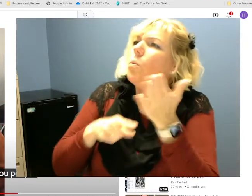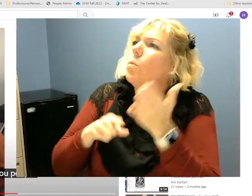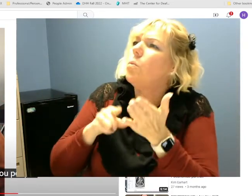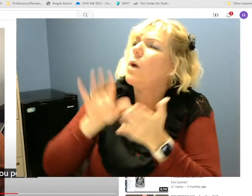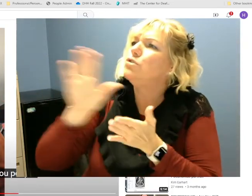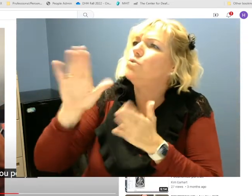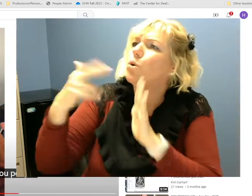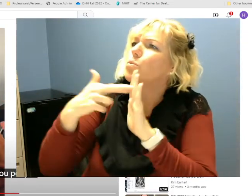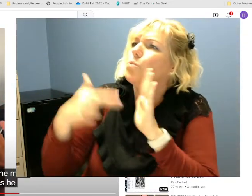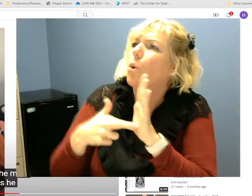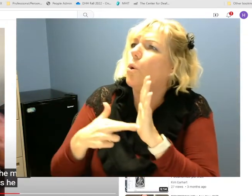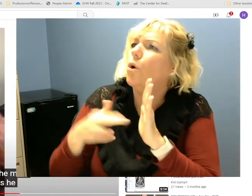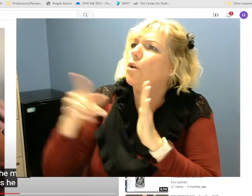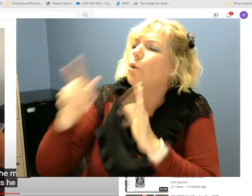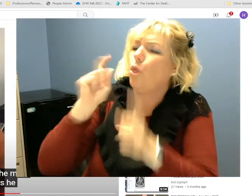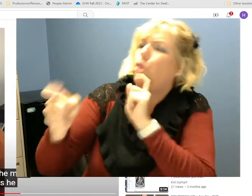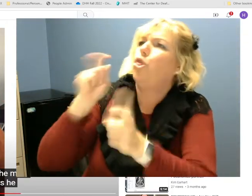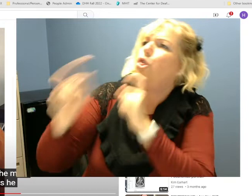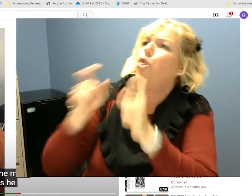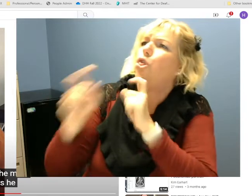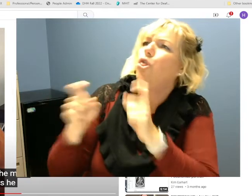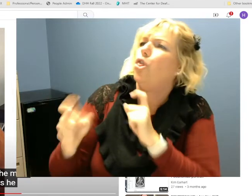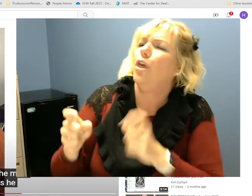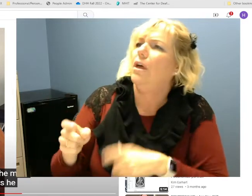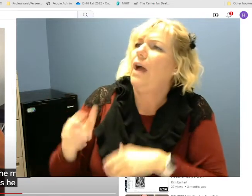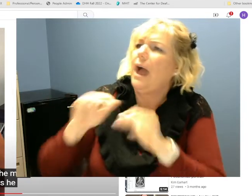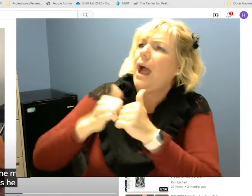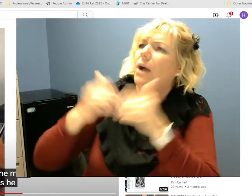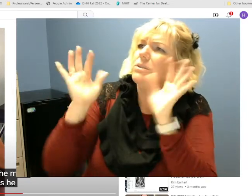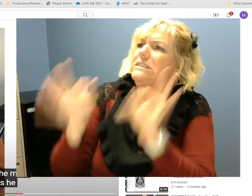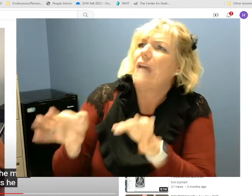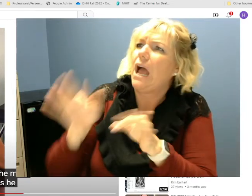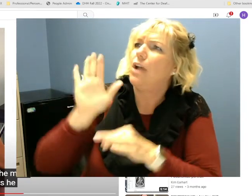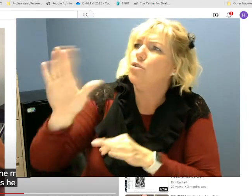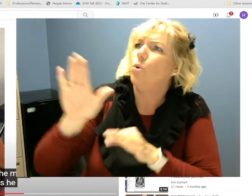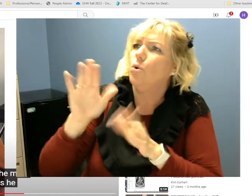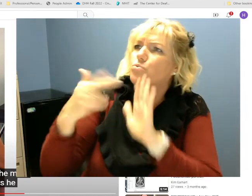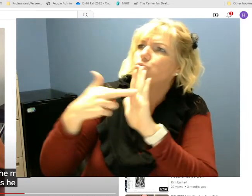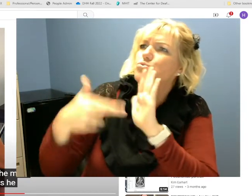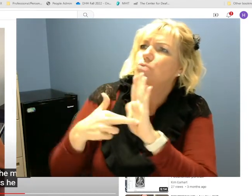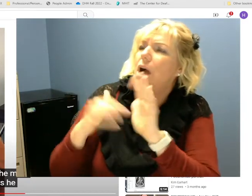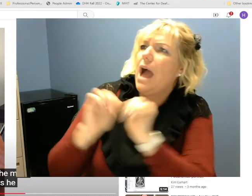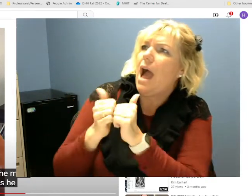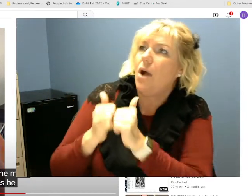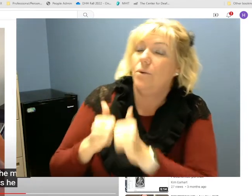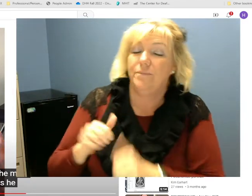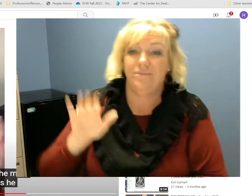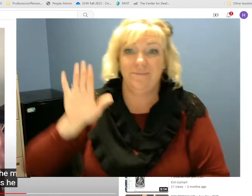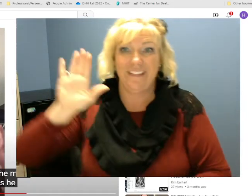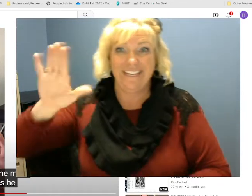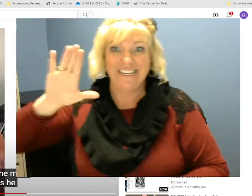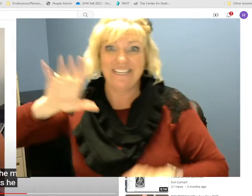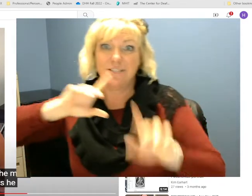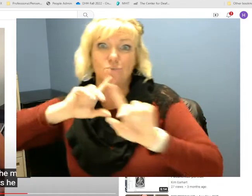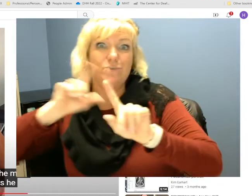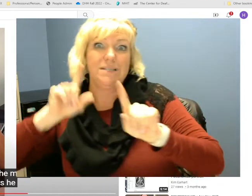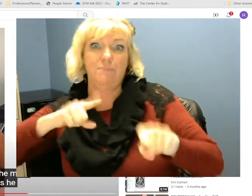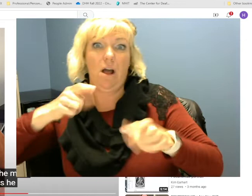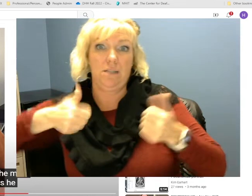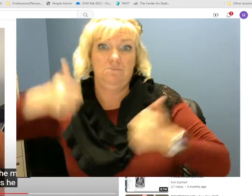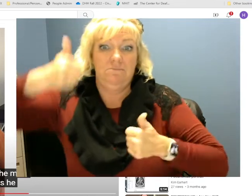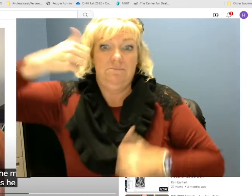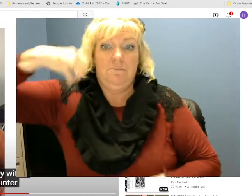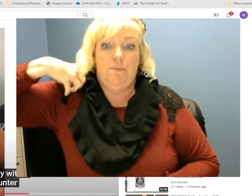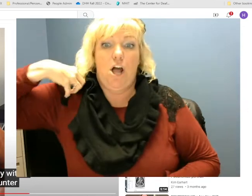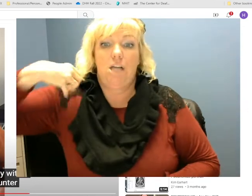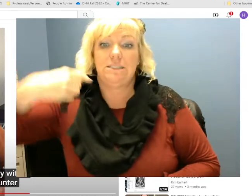people do next? What are you guided by? And then the main railroad guy looks at